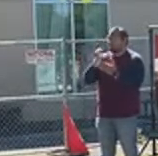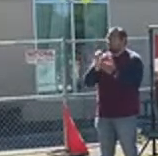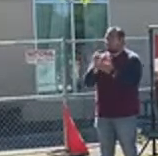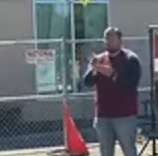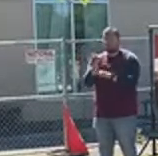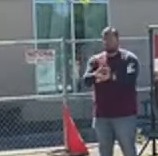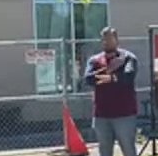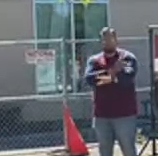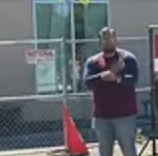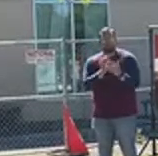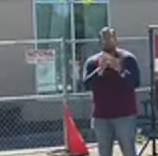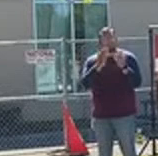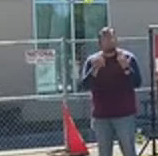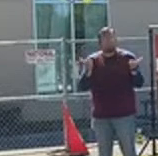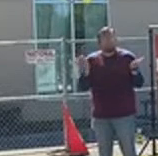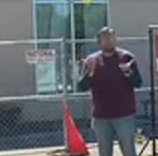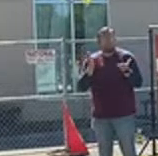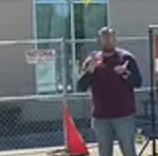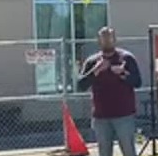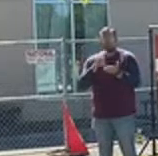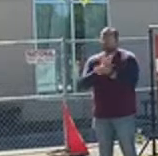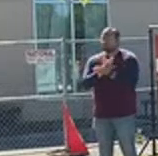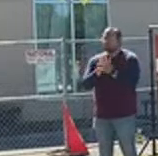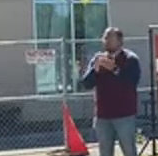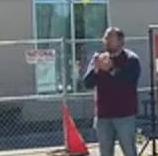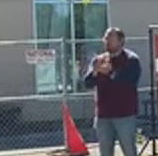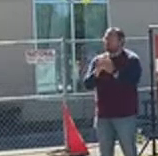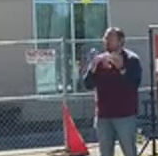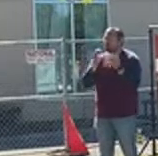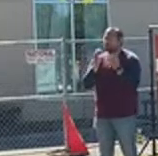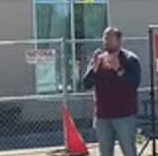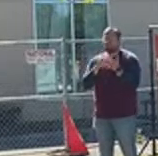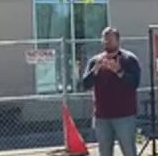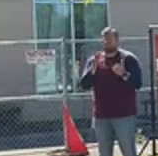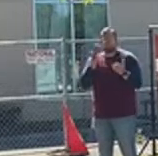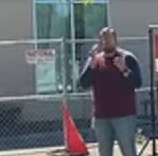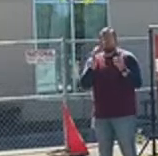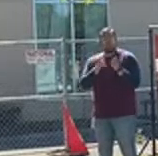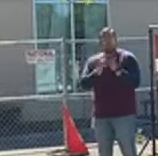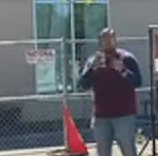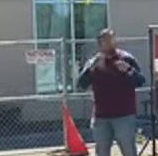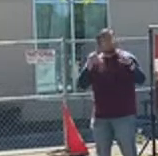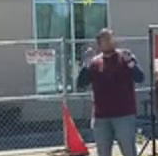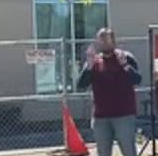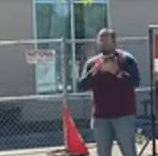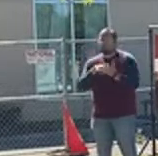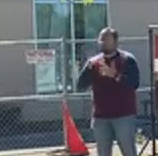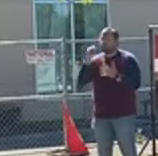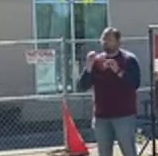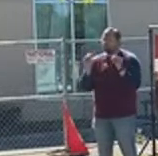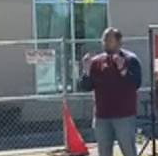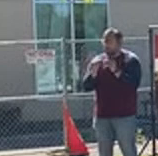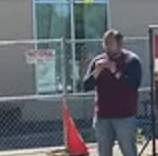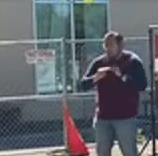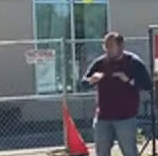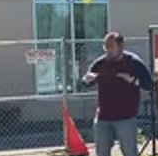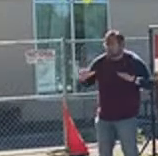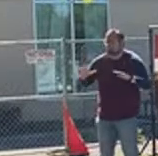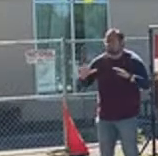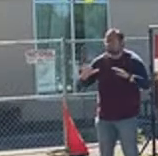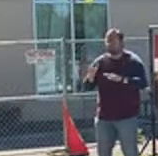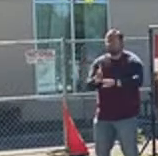of things at our school. It may help many students with their success and learning. There will be more space for us to grow and express